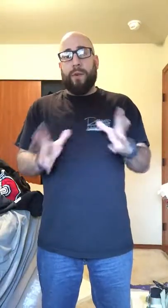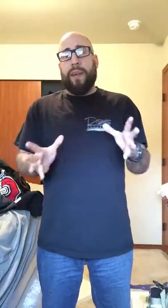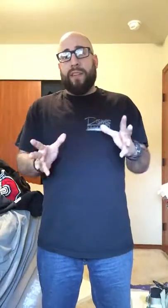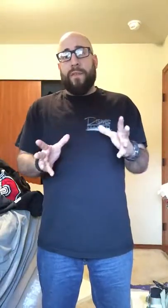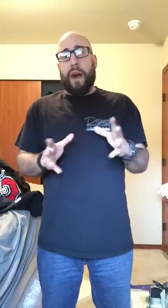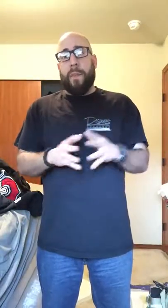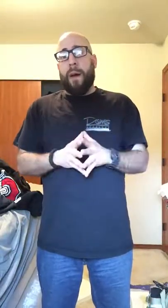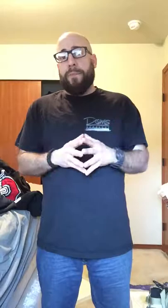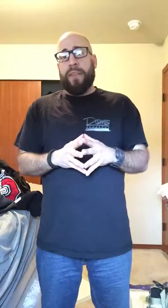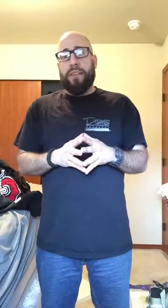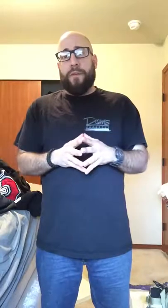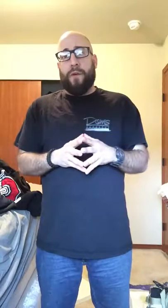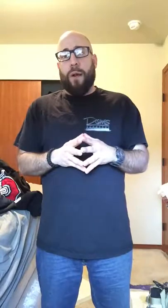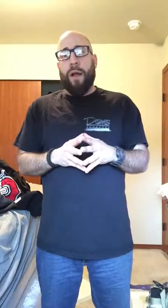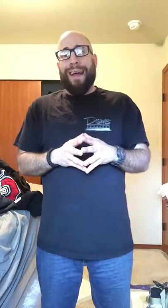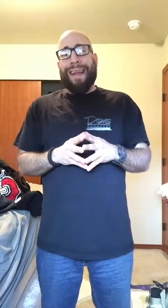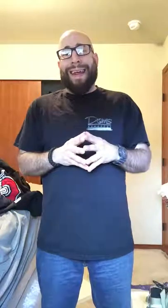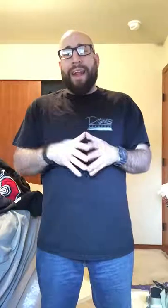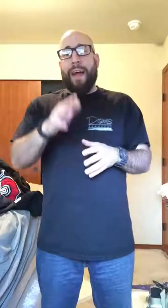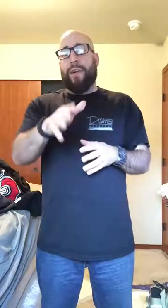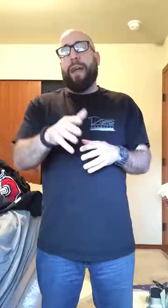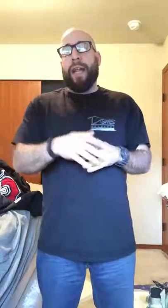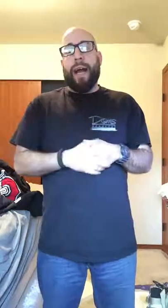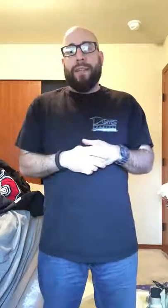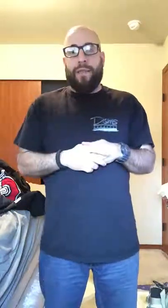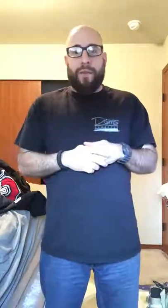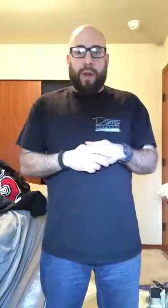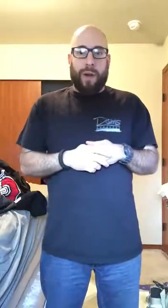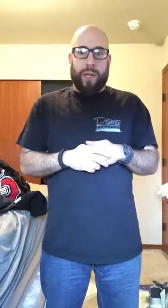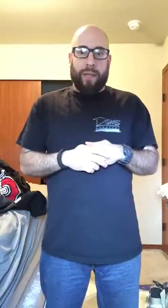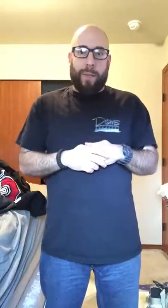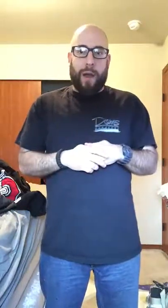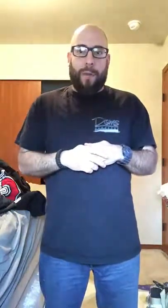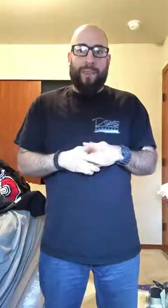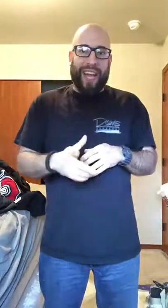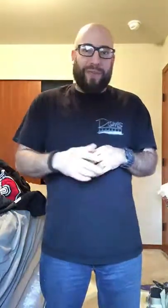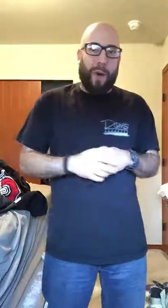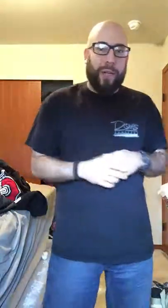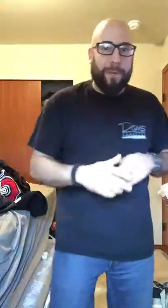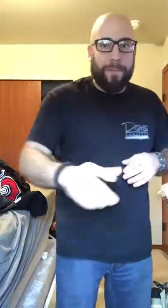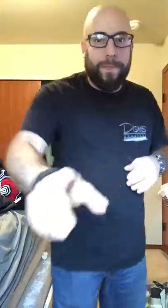great stuff coming up. Please look for it. And again, have a great day, guys. If you have any questions, let me know. Thanks for watching.